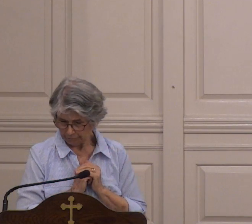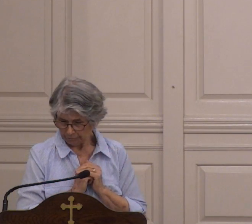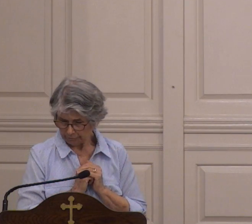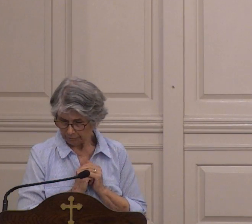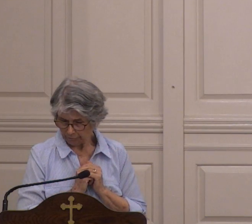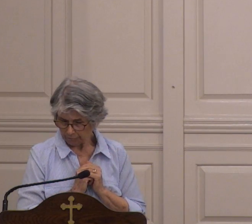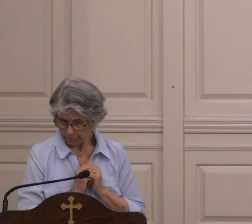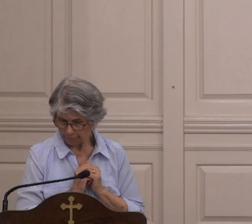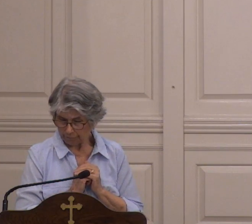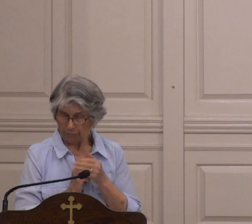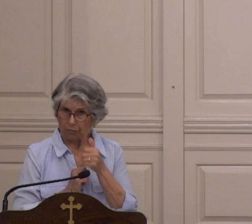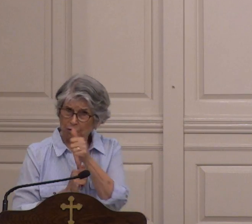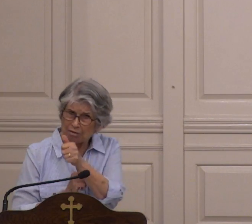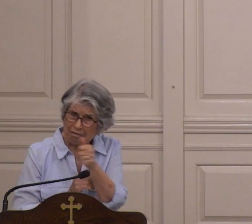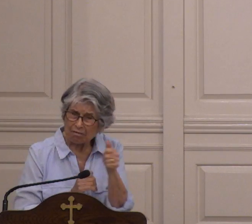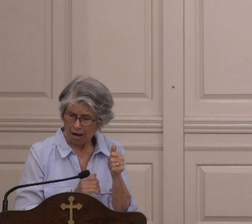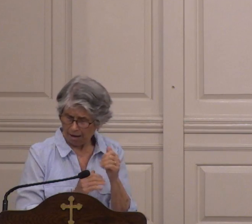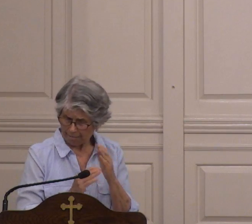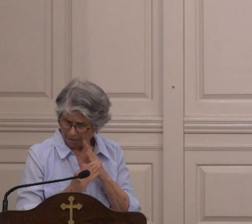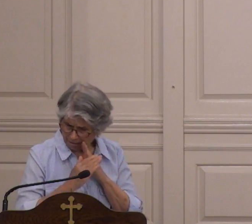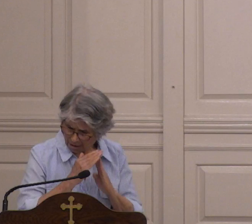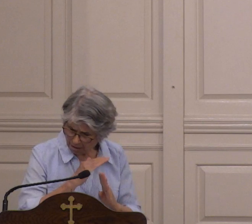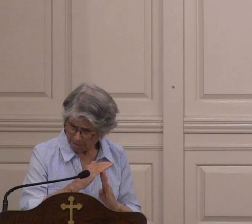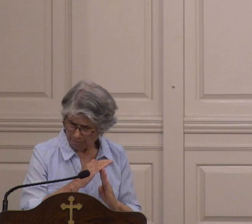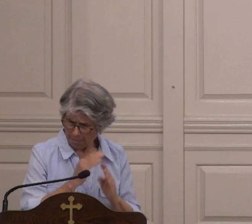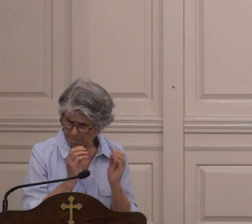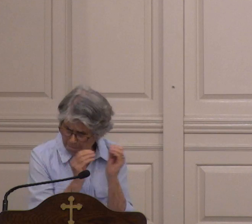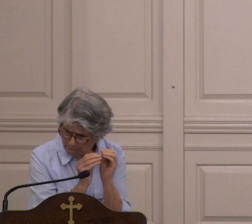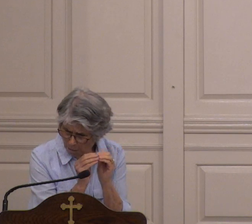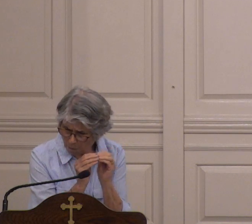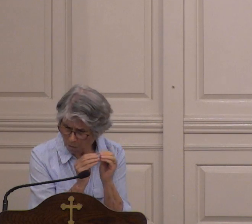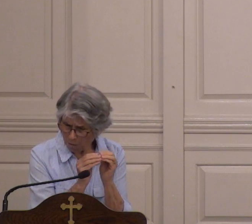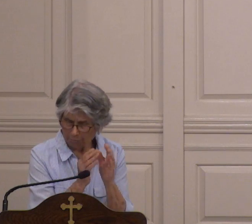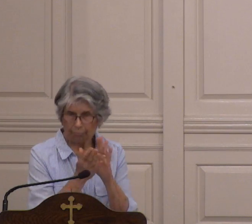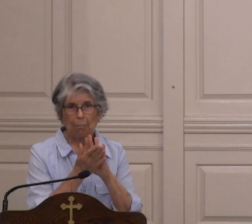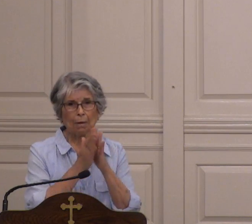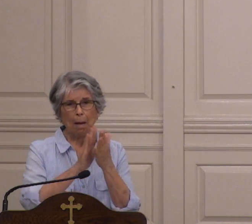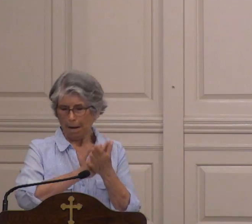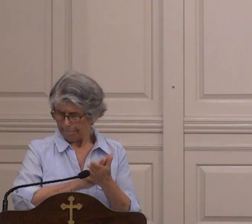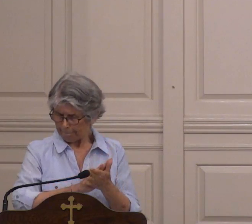and you will find favor with God.